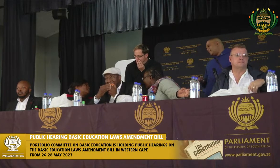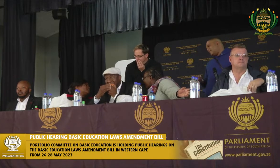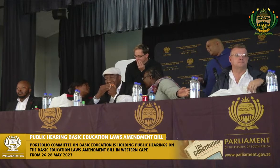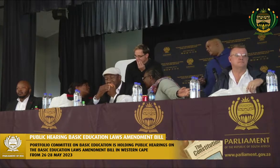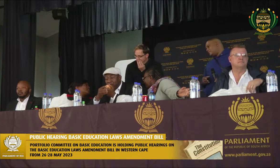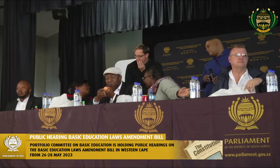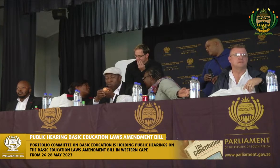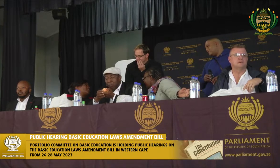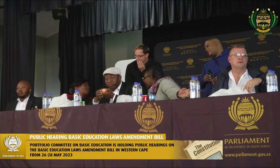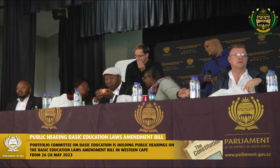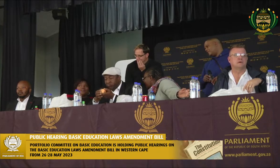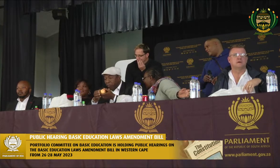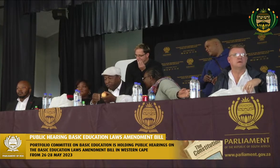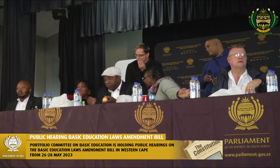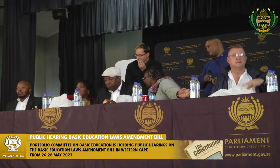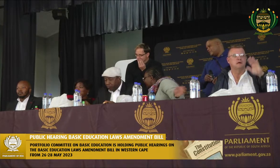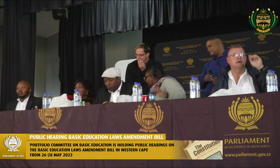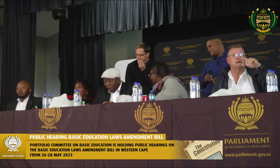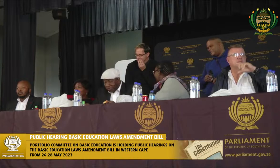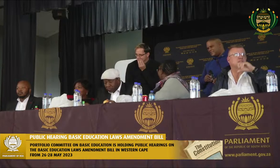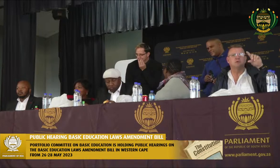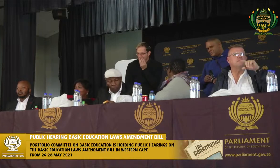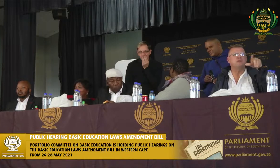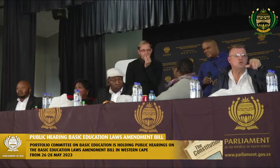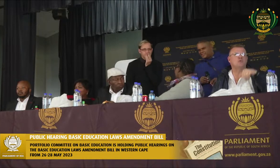Play the national anthem.